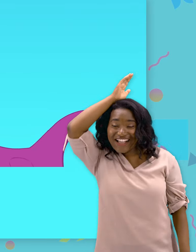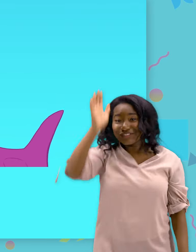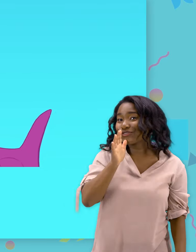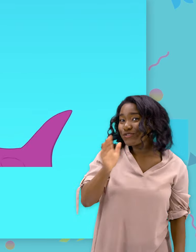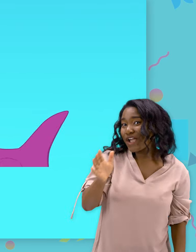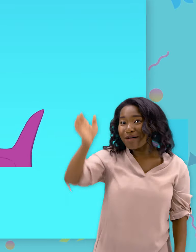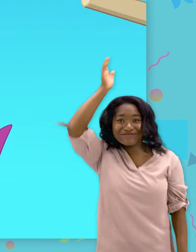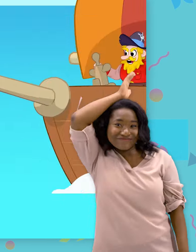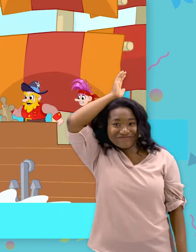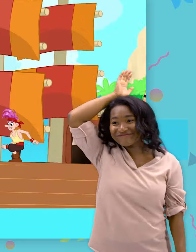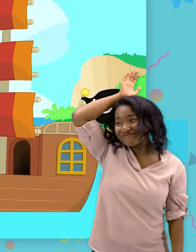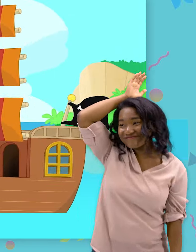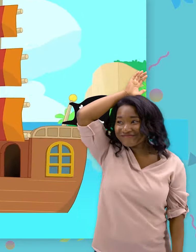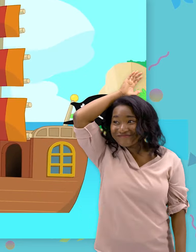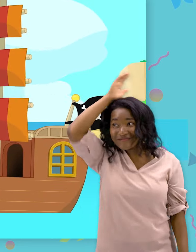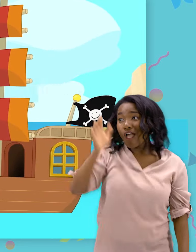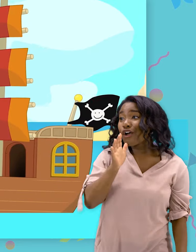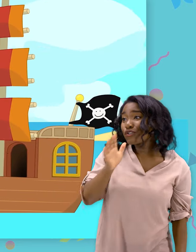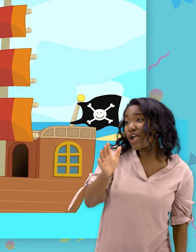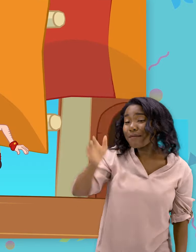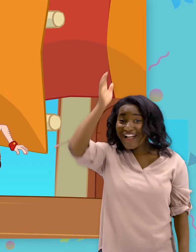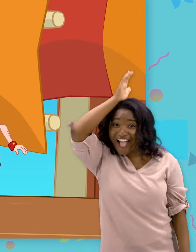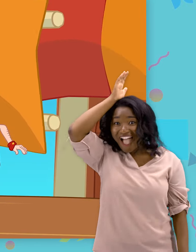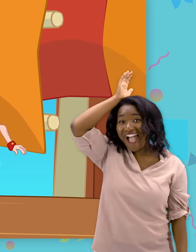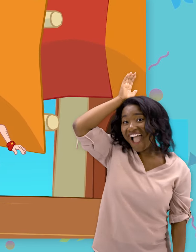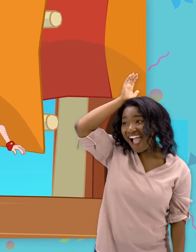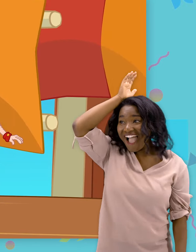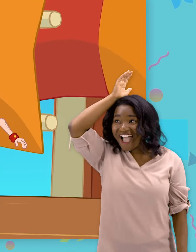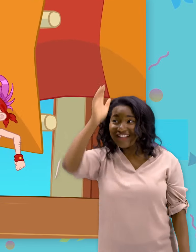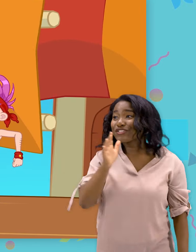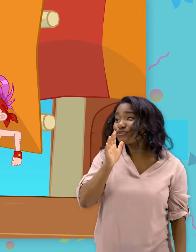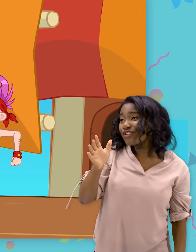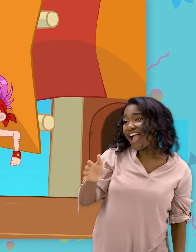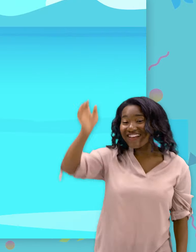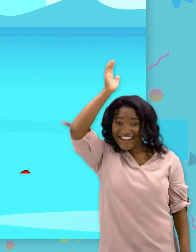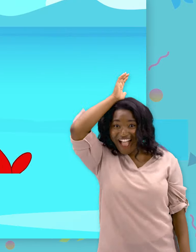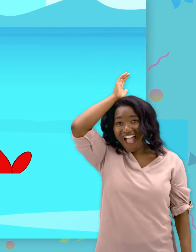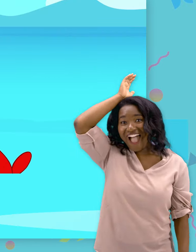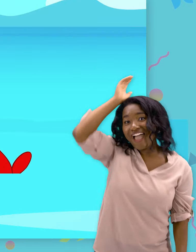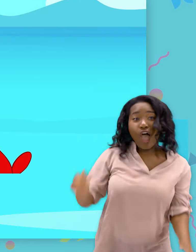Shark, do do do do. Grandma Shark, do do do do do. Grandma Shark, do do do do.